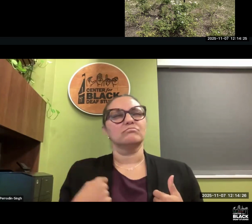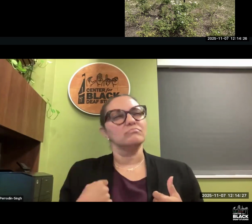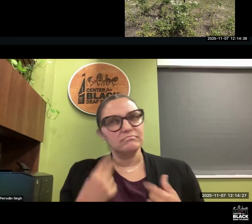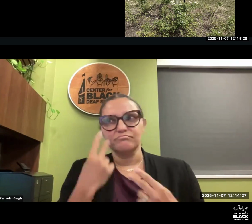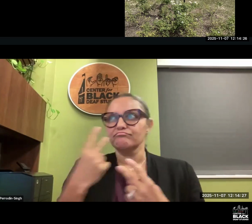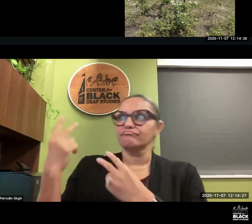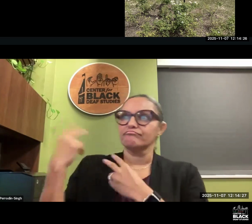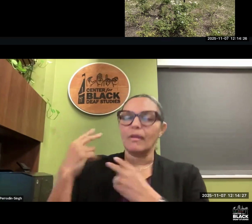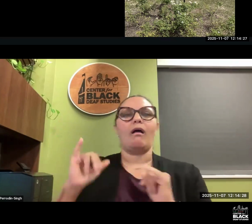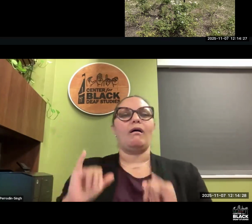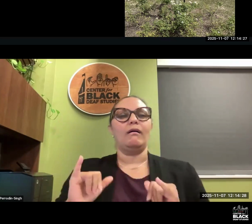experience.